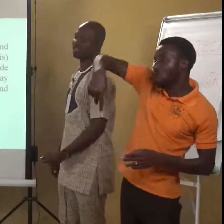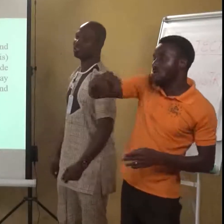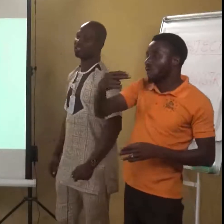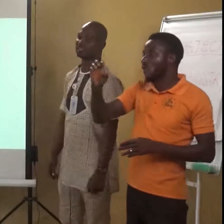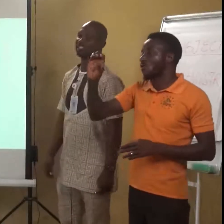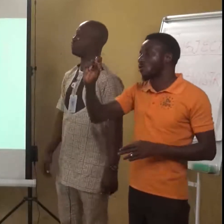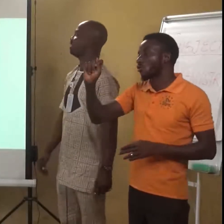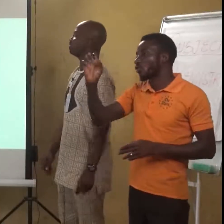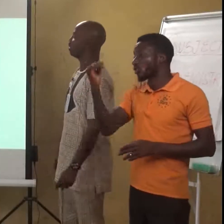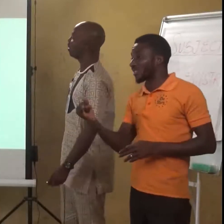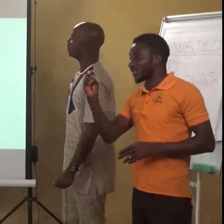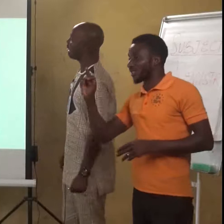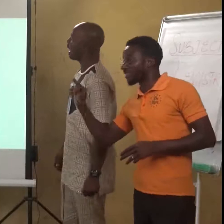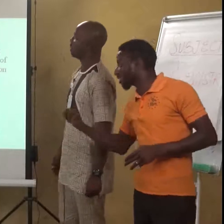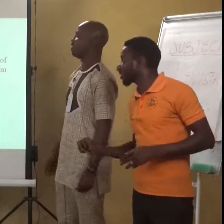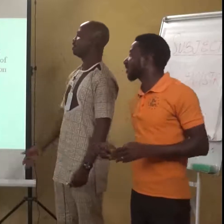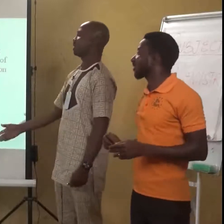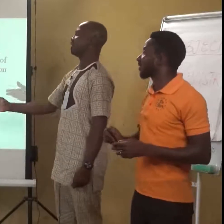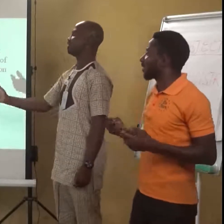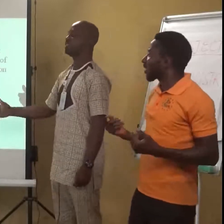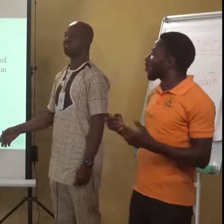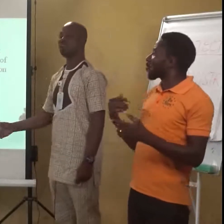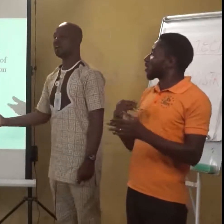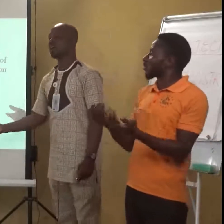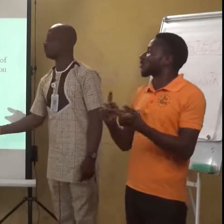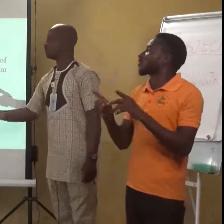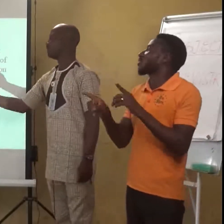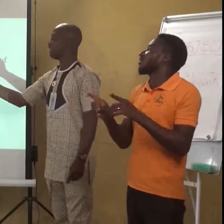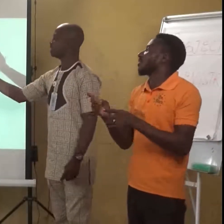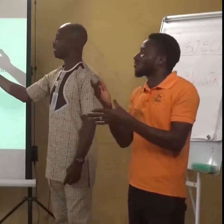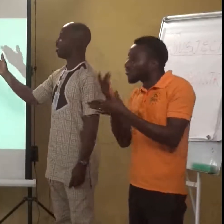content, which is definition of term. You can see